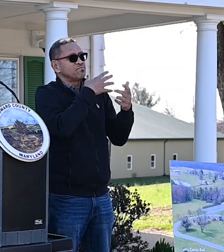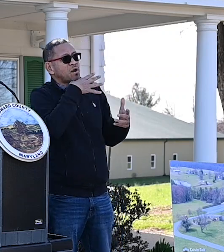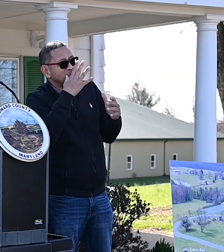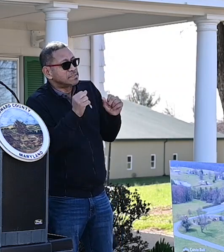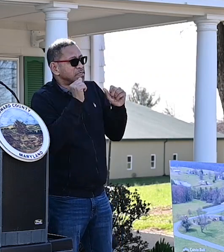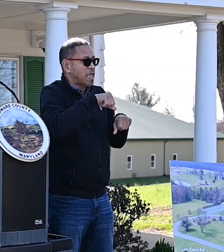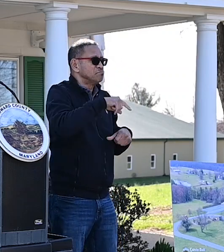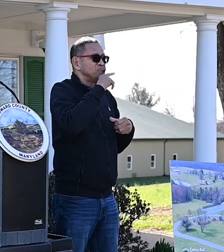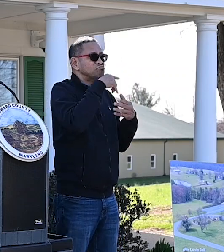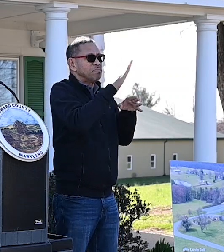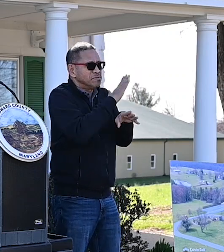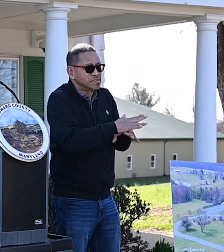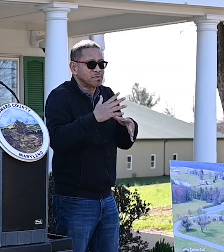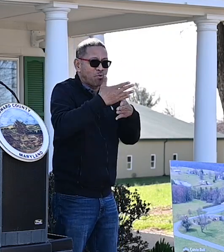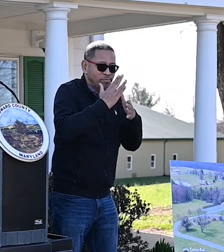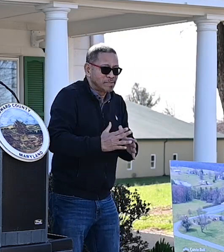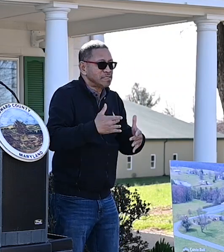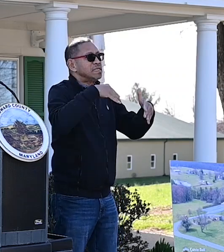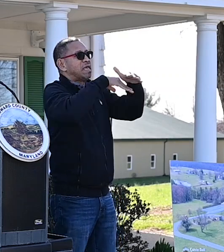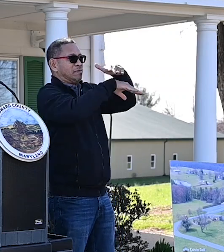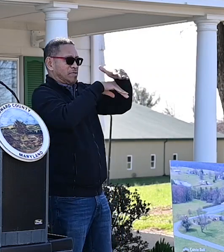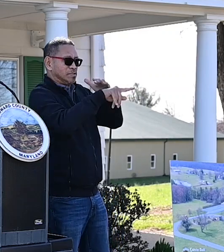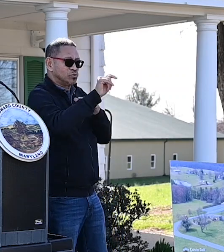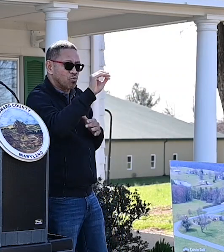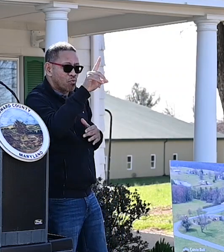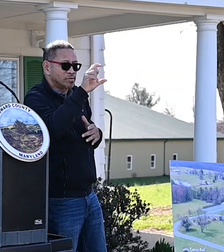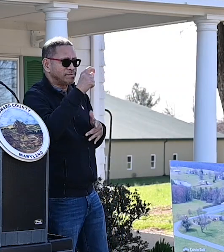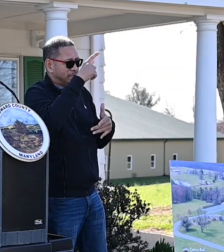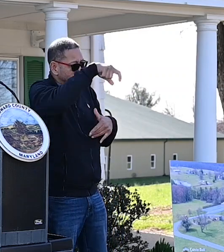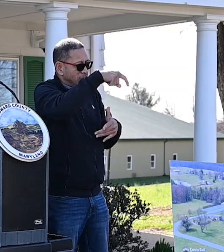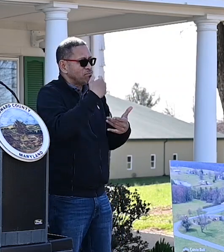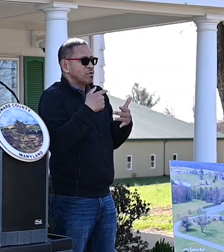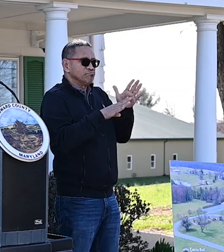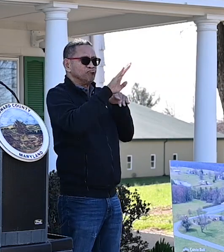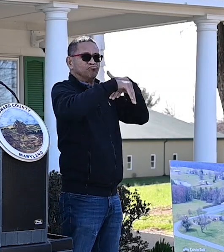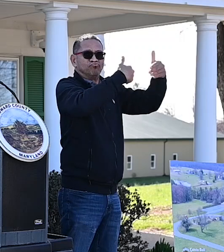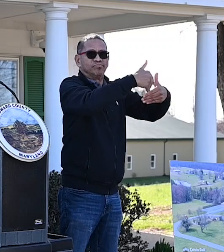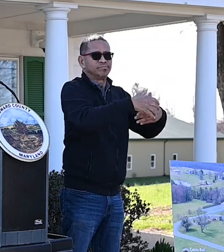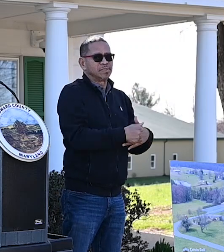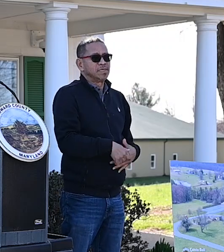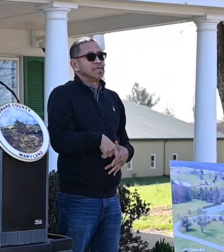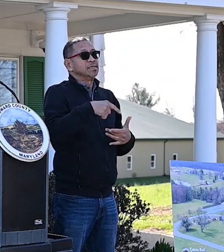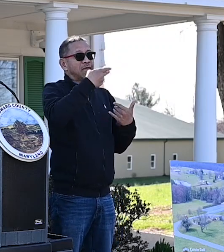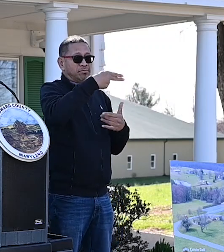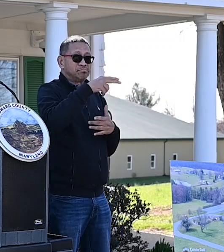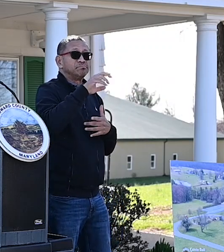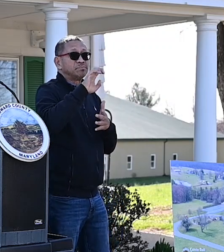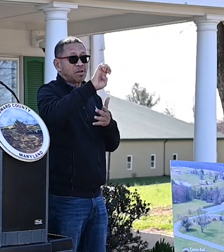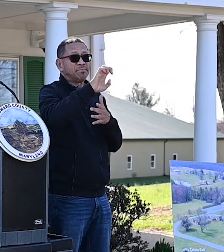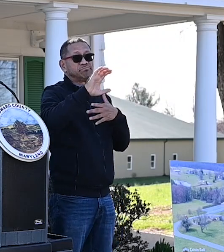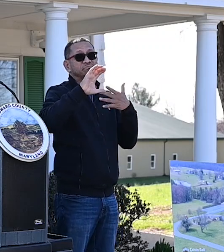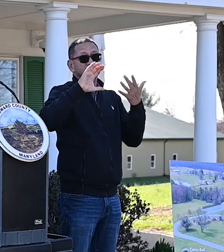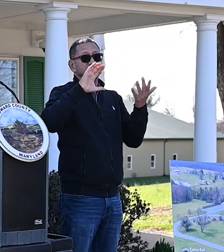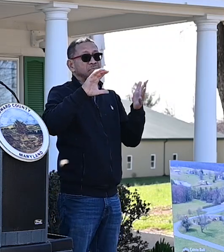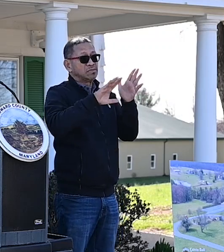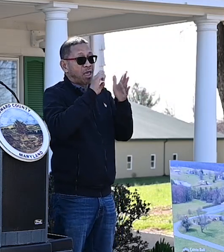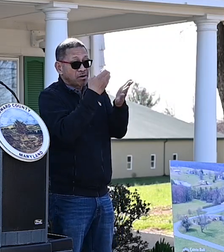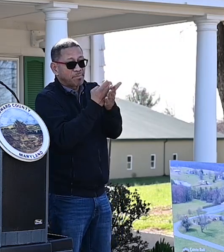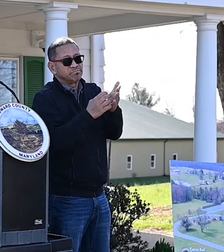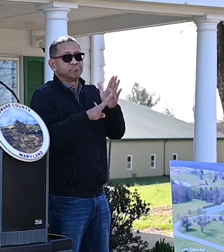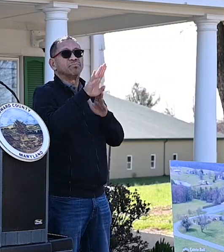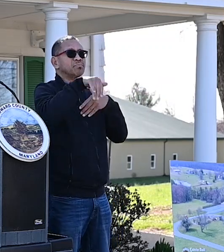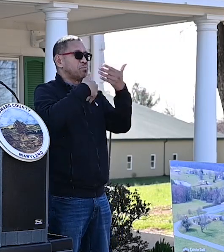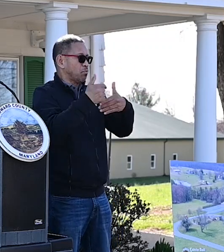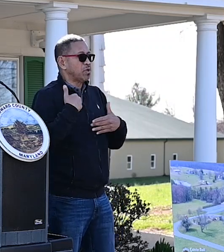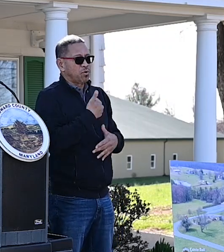farmers, entrepreneurs, and partners can access the tools they need to thrive. At the Howard County Economic Development Authority, we're proud to champion this work